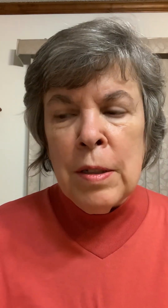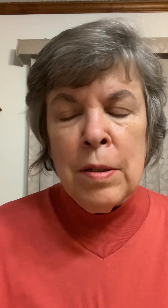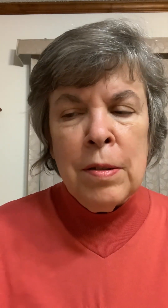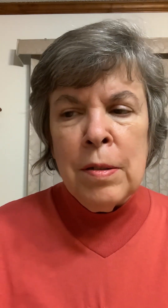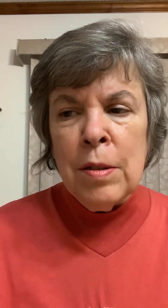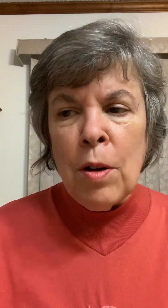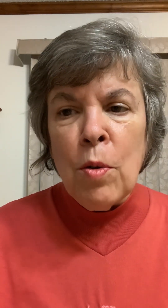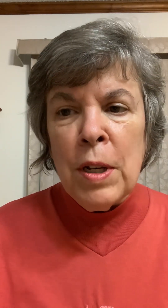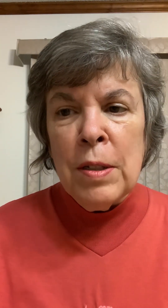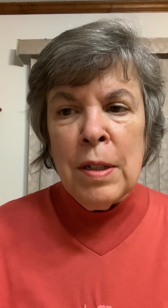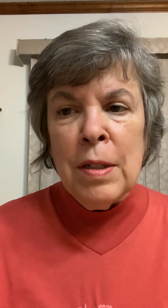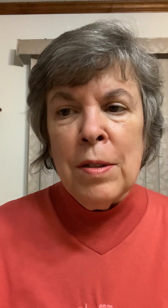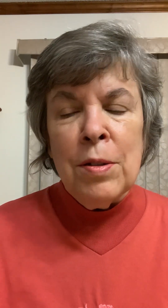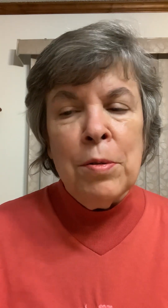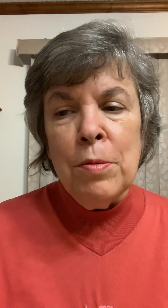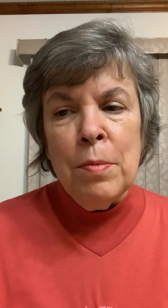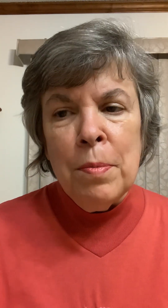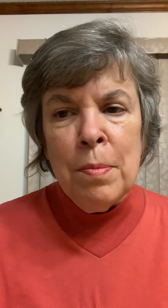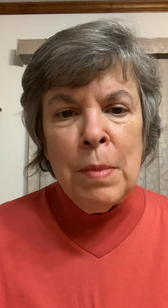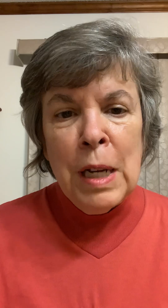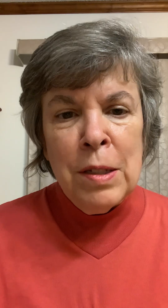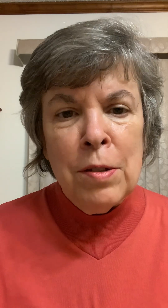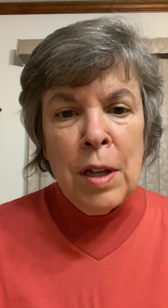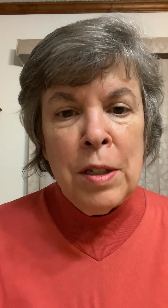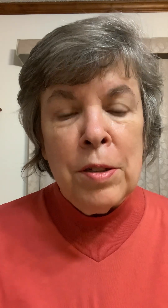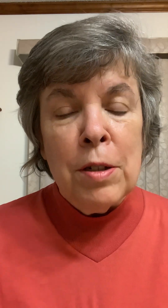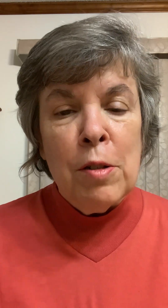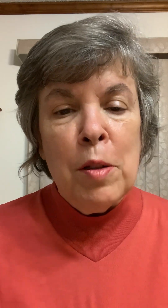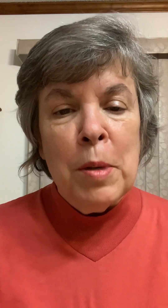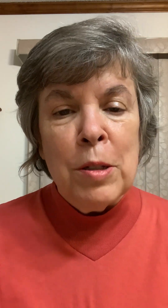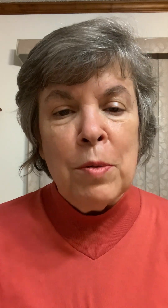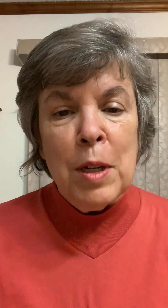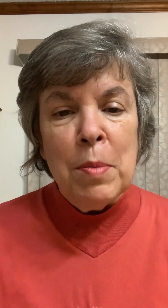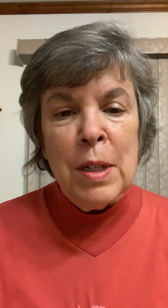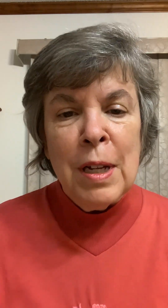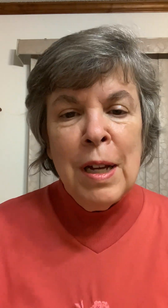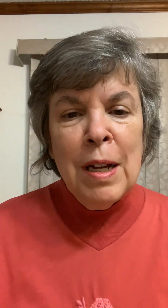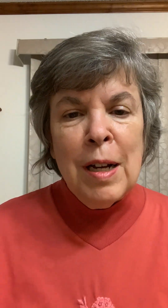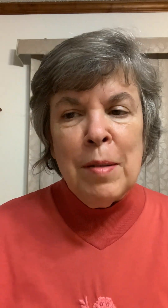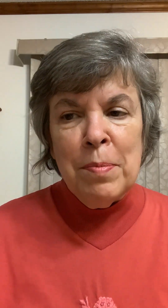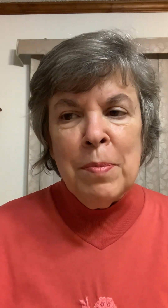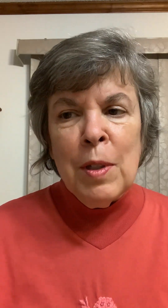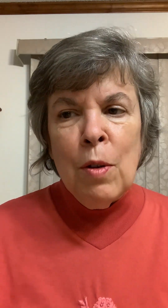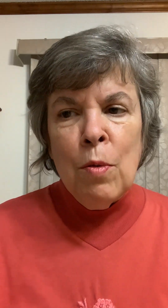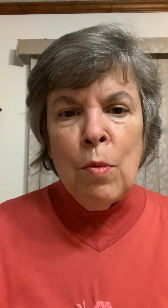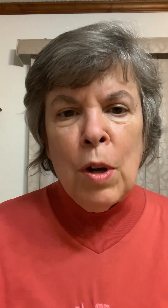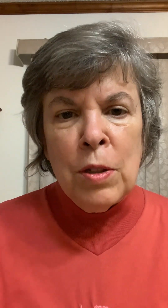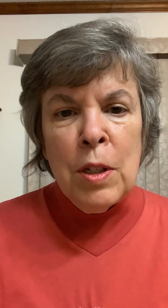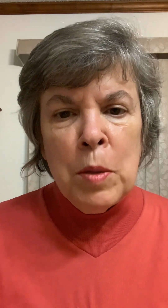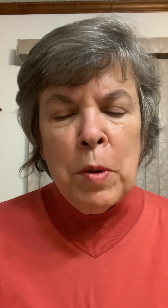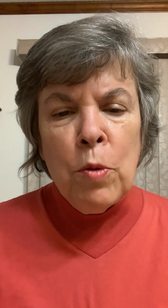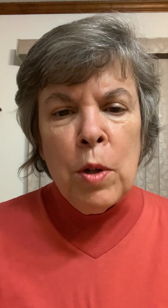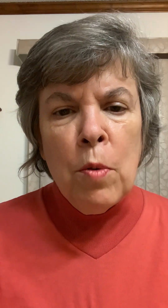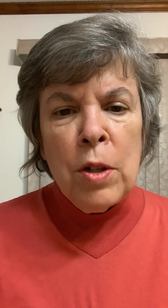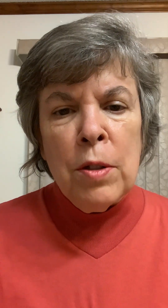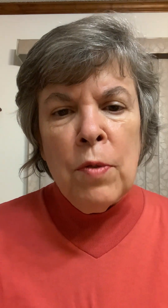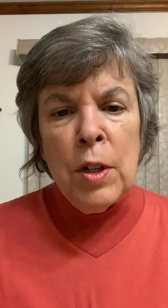as always, and so mine is not necessarily the best way, but watch this before you watch the